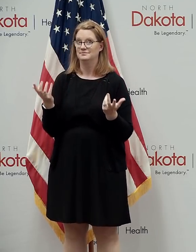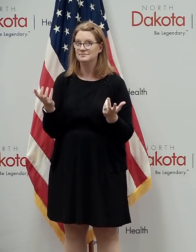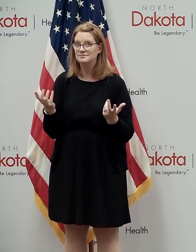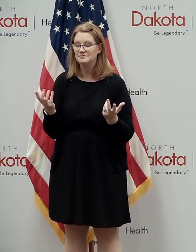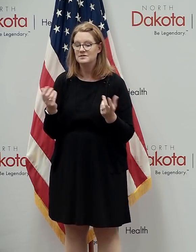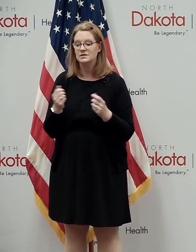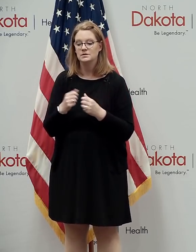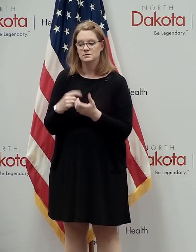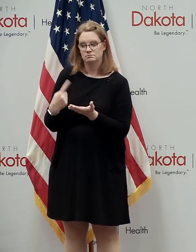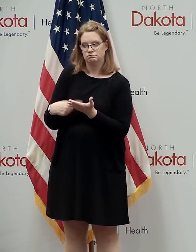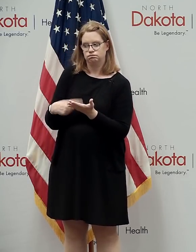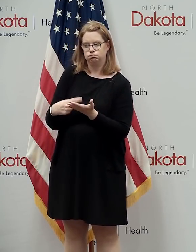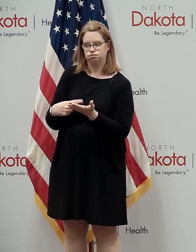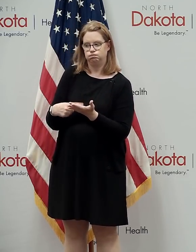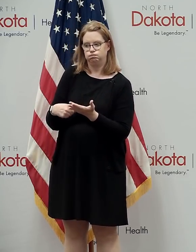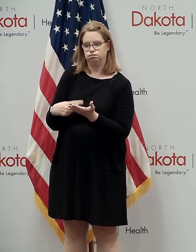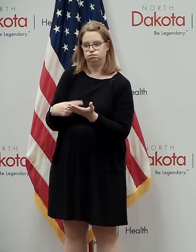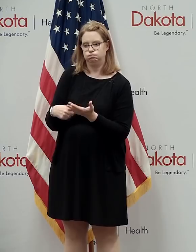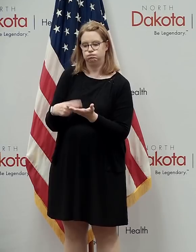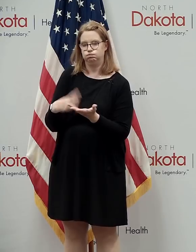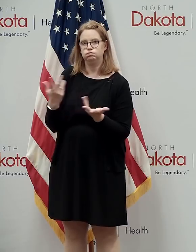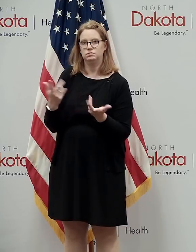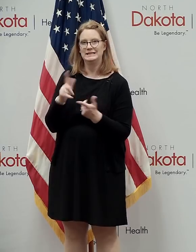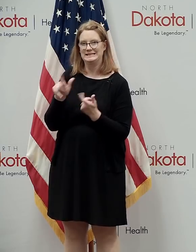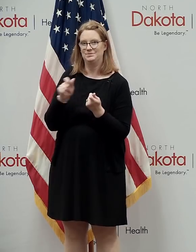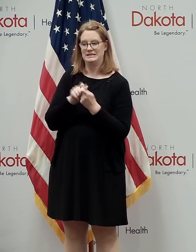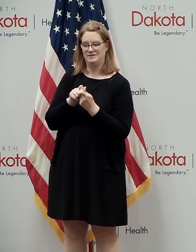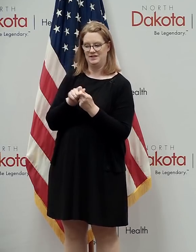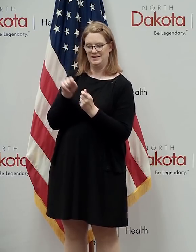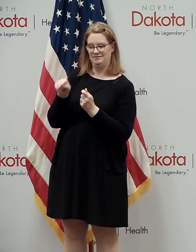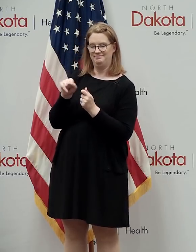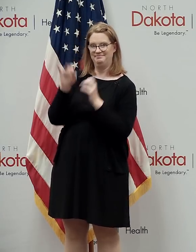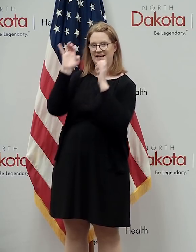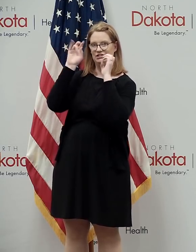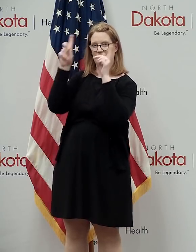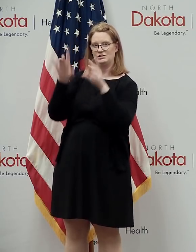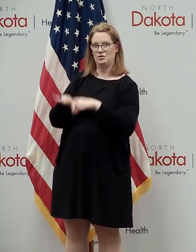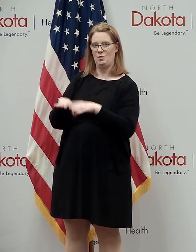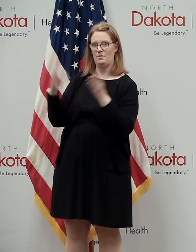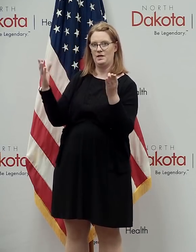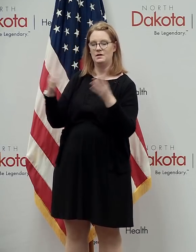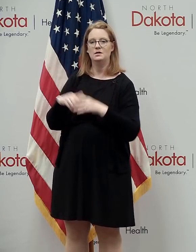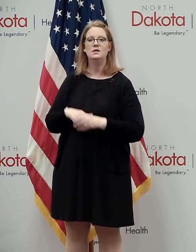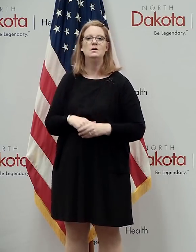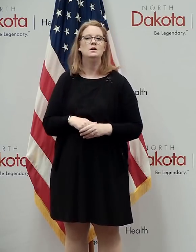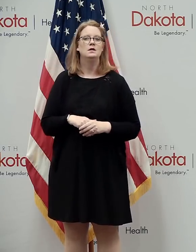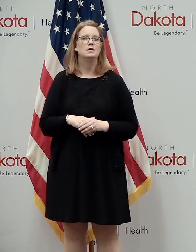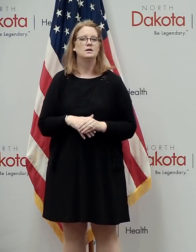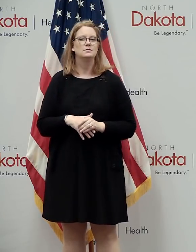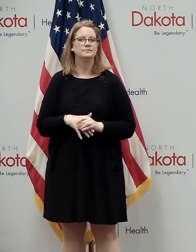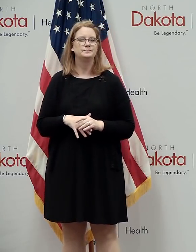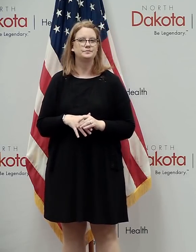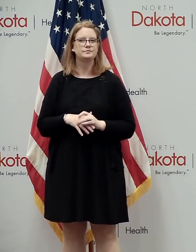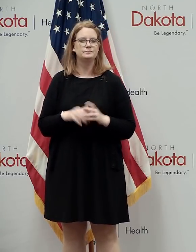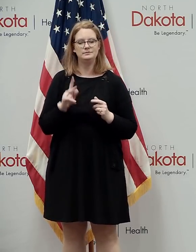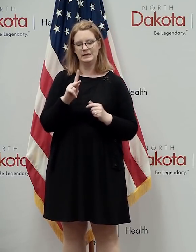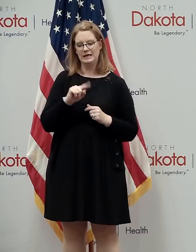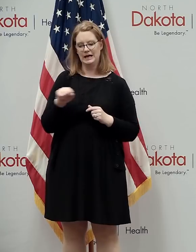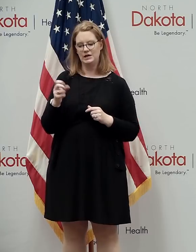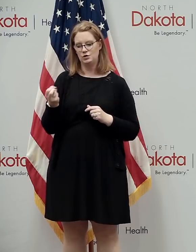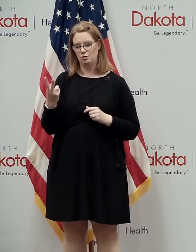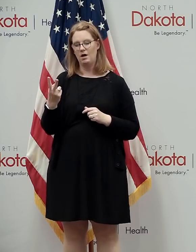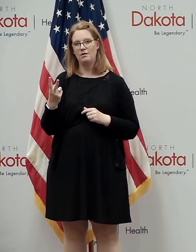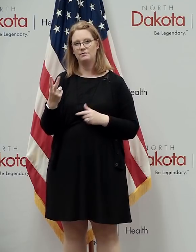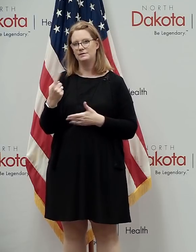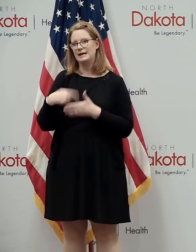of discussion still evolving, particularly around education, and we'll be highlighting some elements of K-12 next week